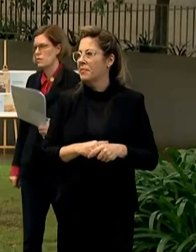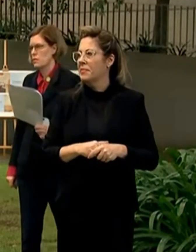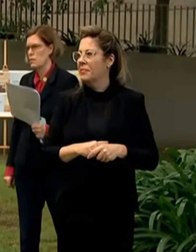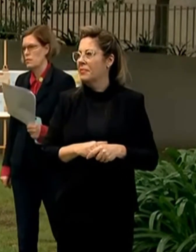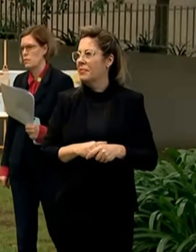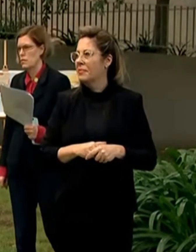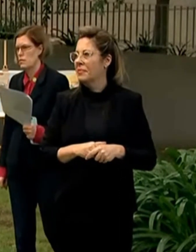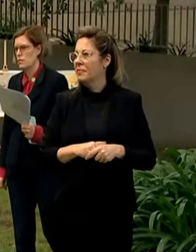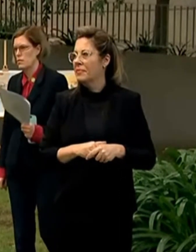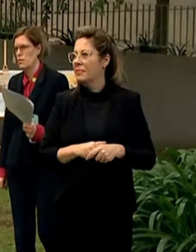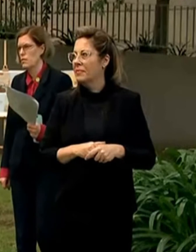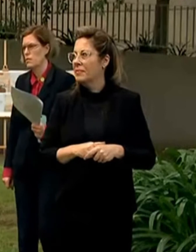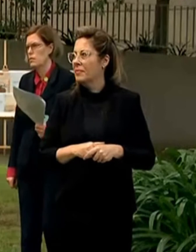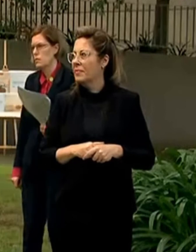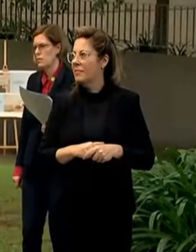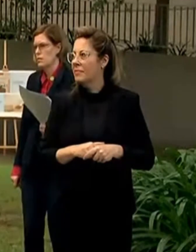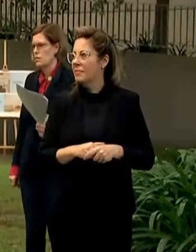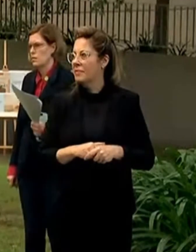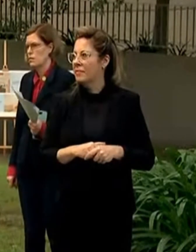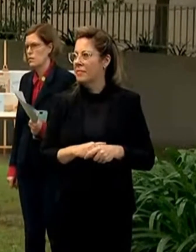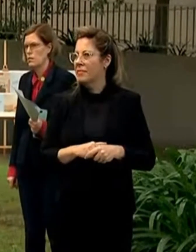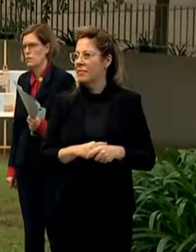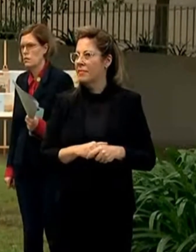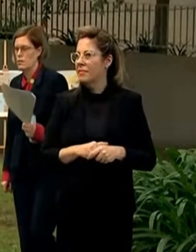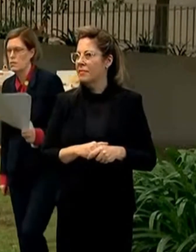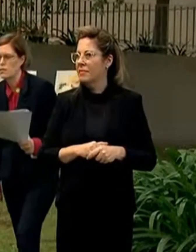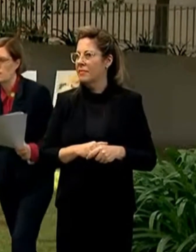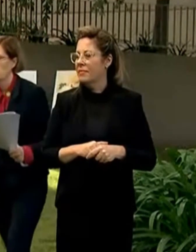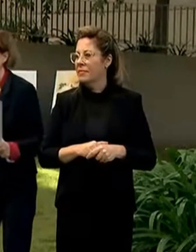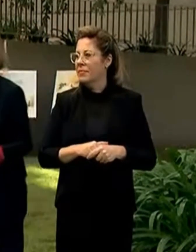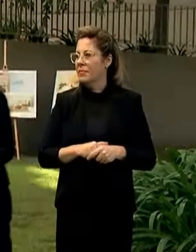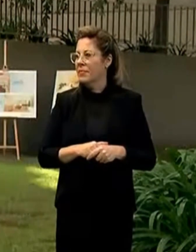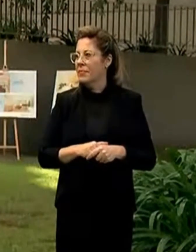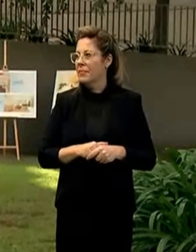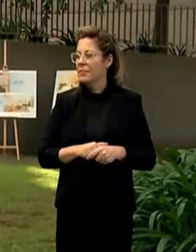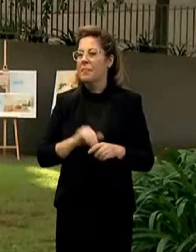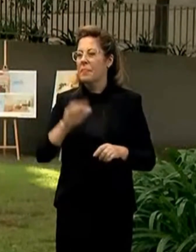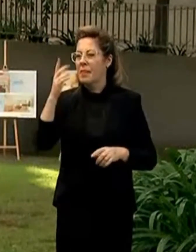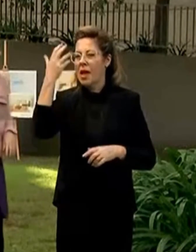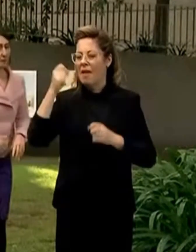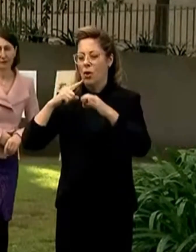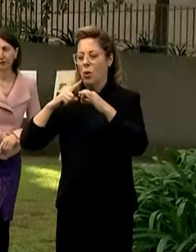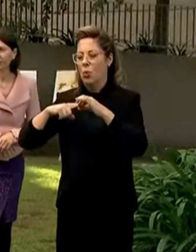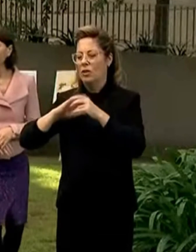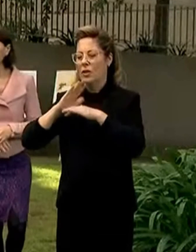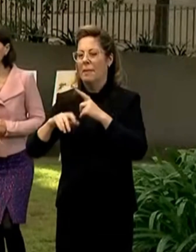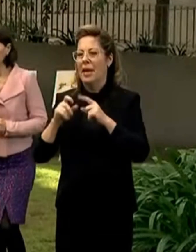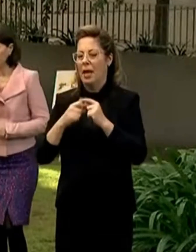I'm sorry? Well, that was the last question. Quick question, yeah. So can I just